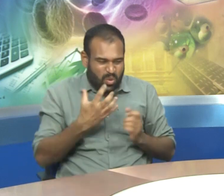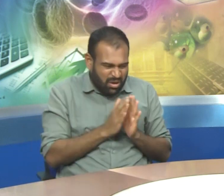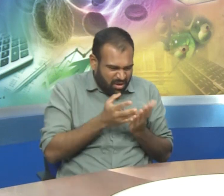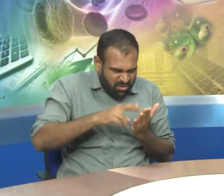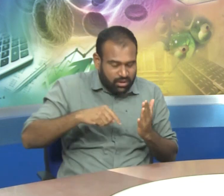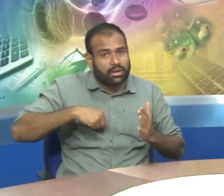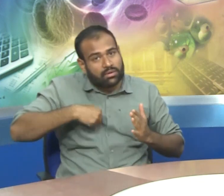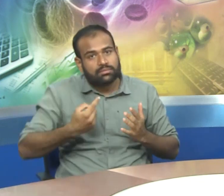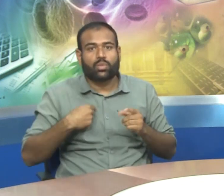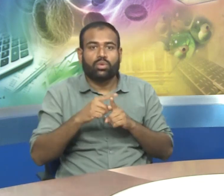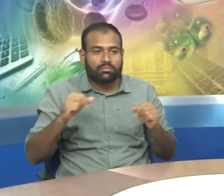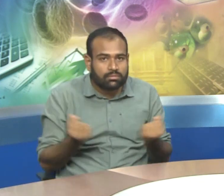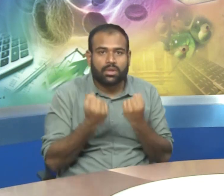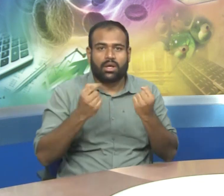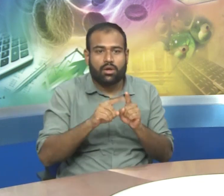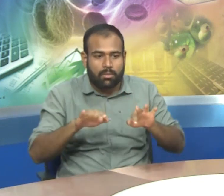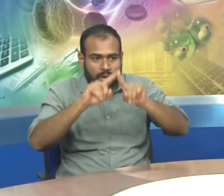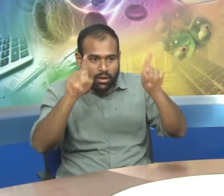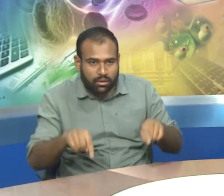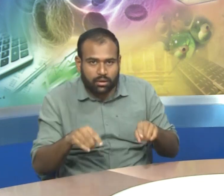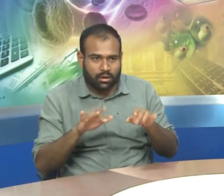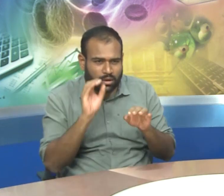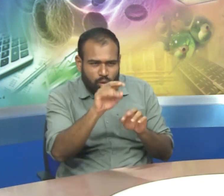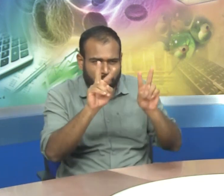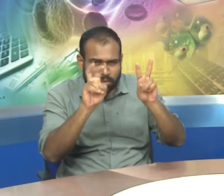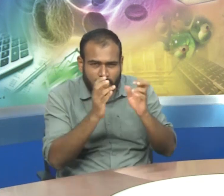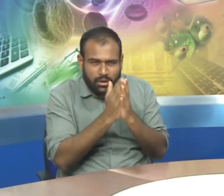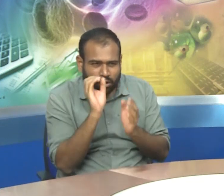in anticipation to keep users well informed.